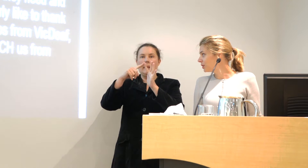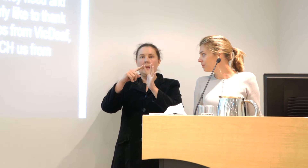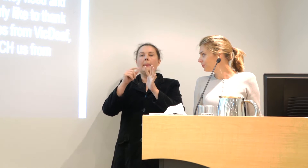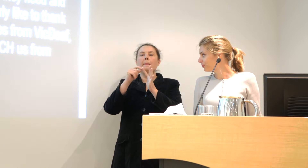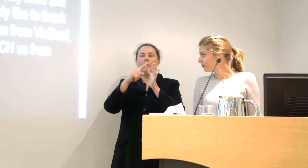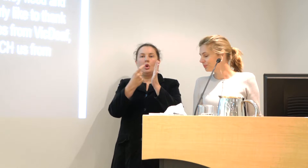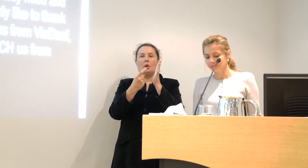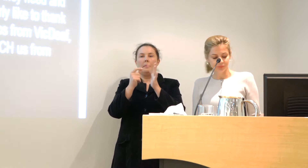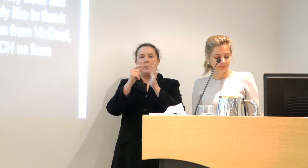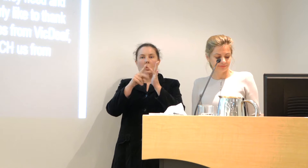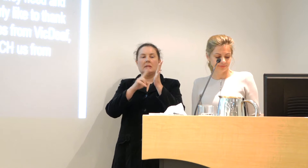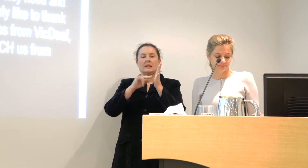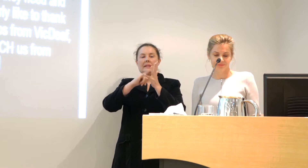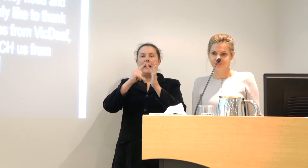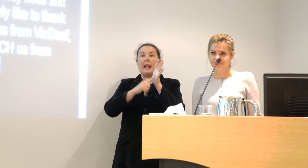Women's Hospital,